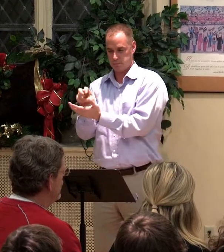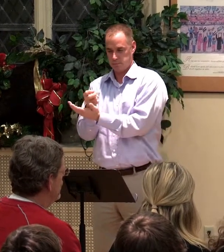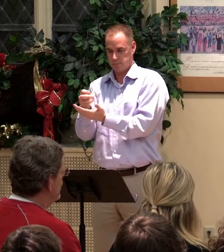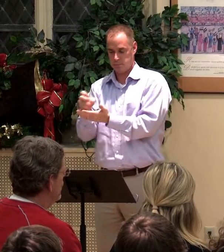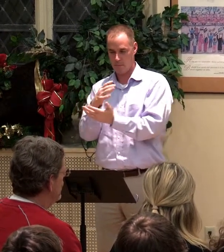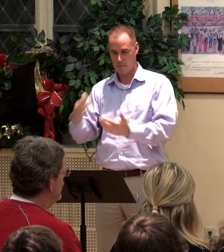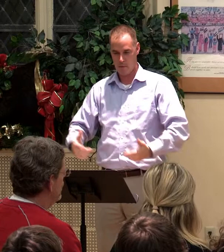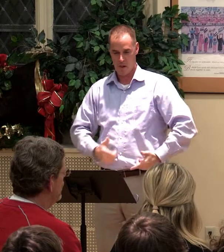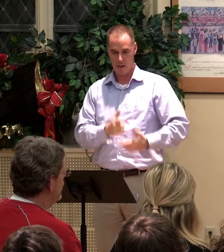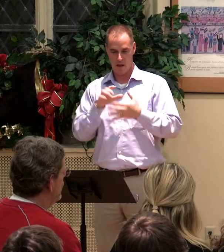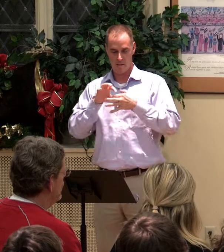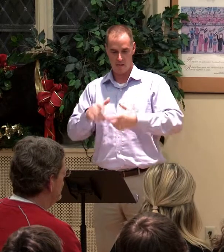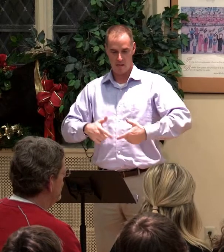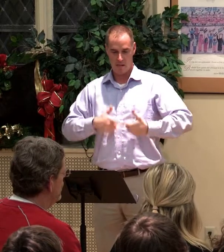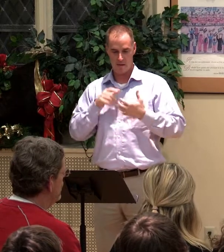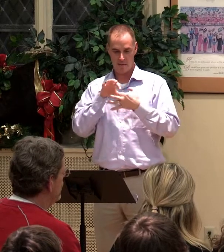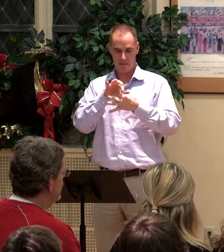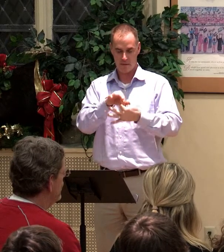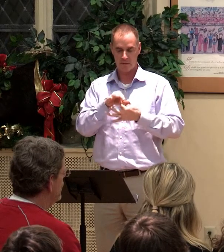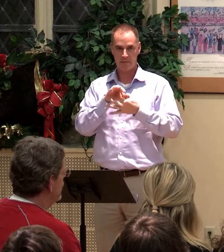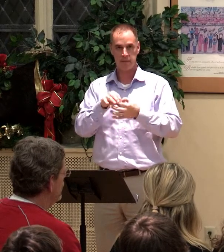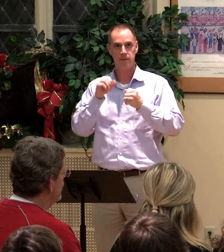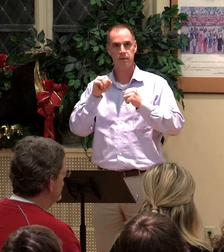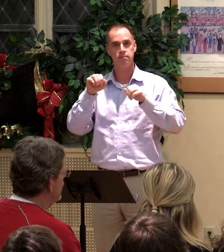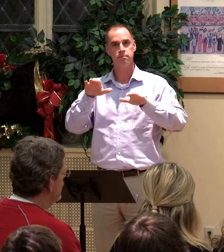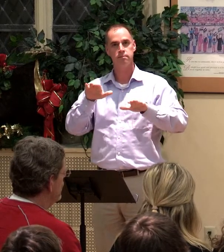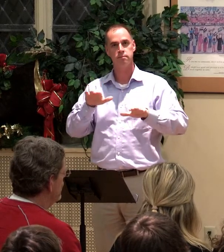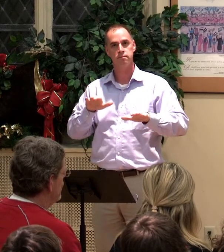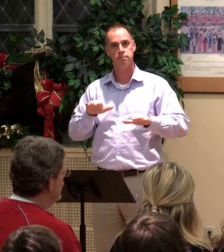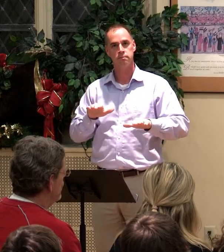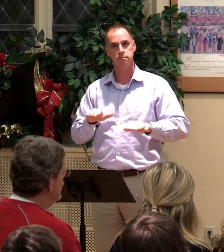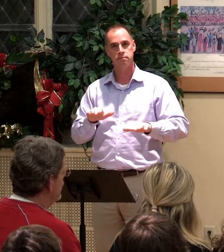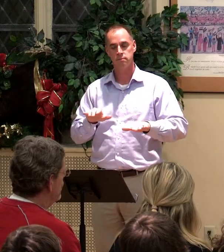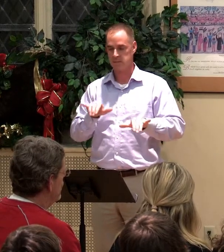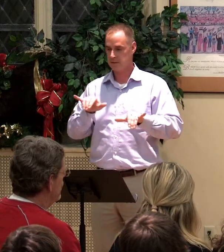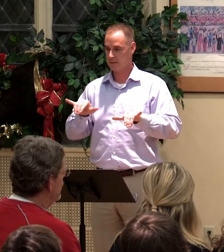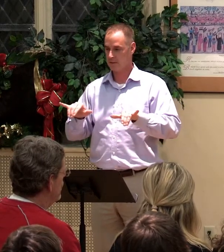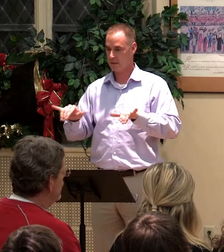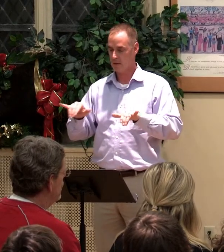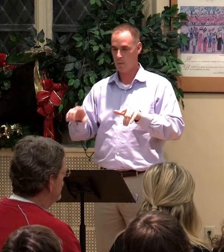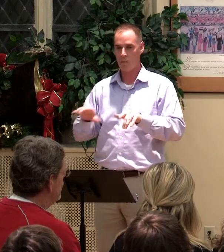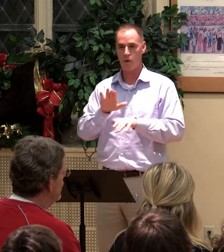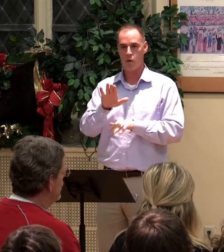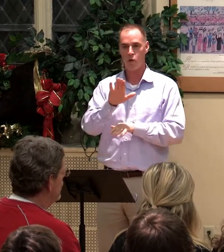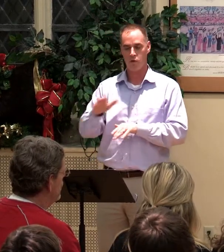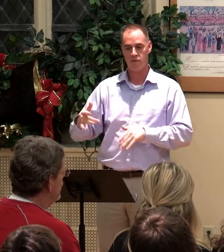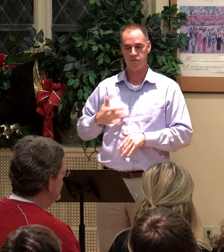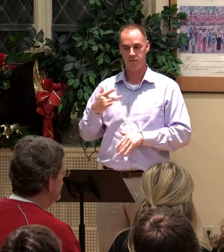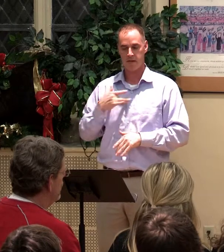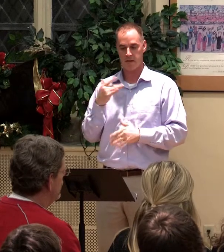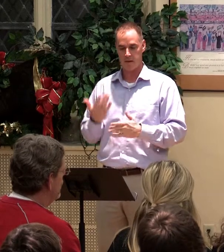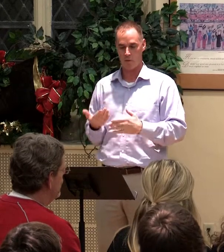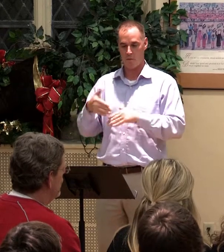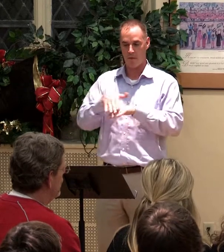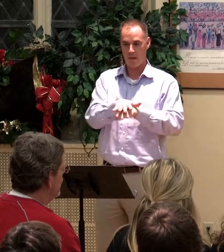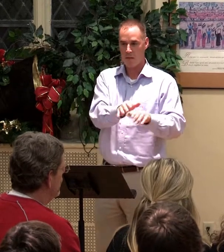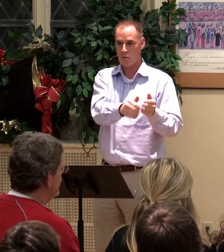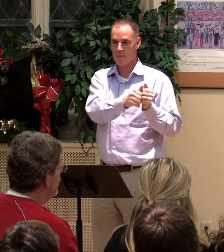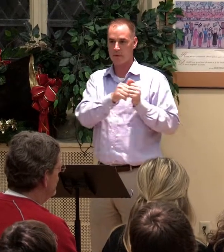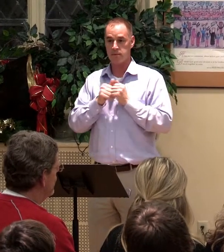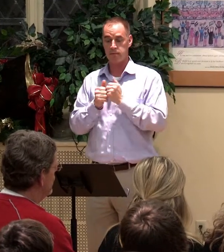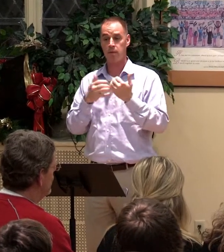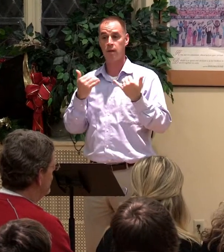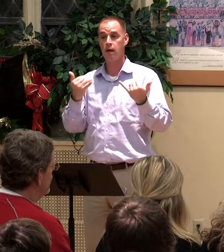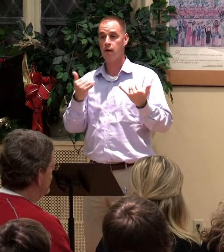moment I eventually learn to be still and breathe easy is when her topography overlaps with my own. When she empties